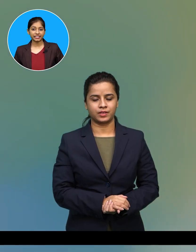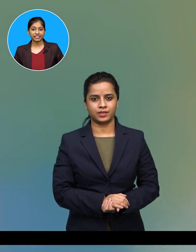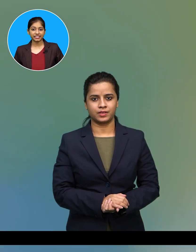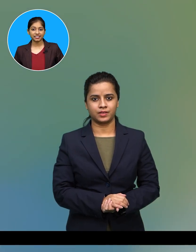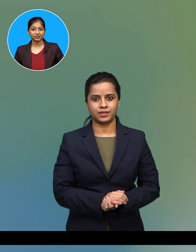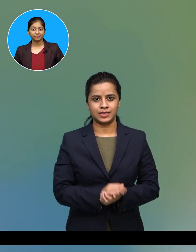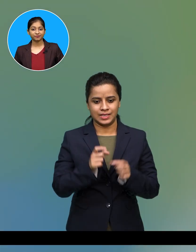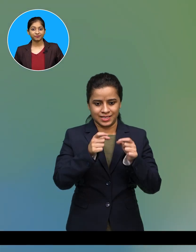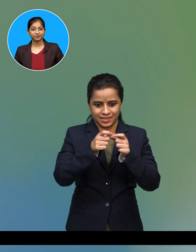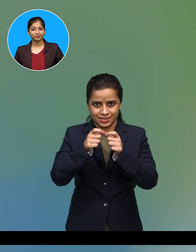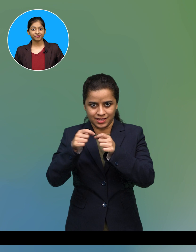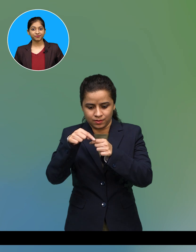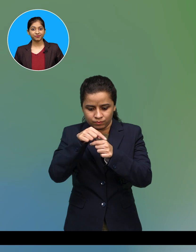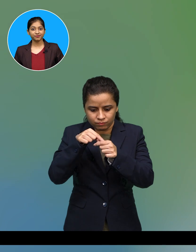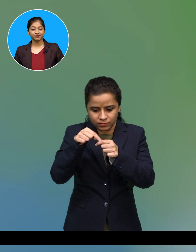platelets.